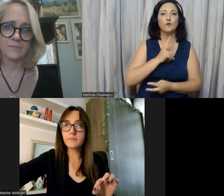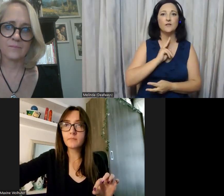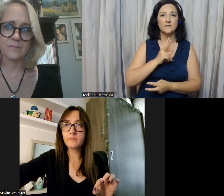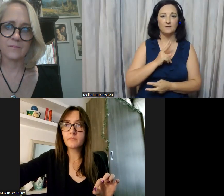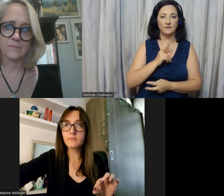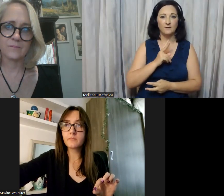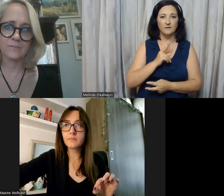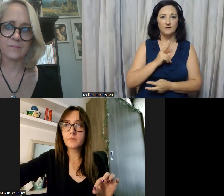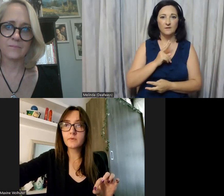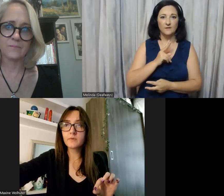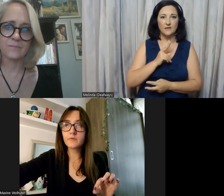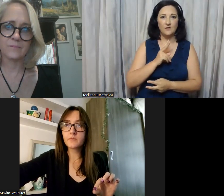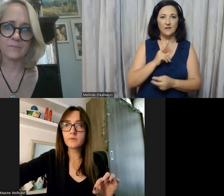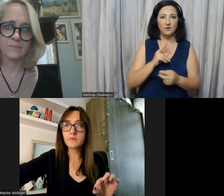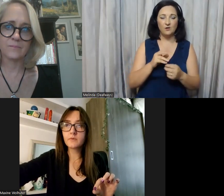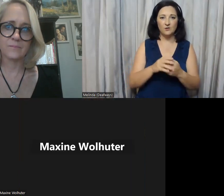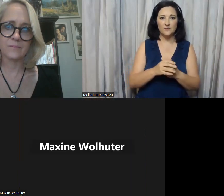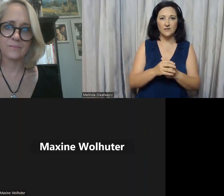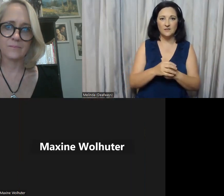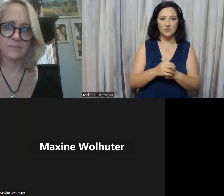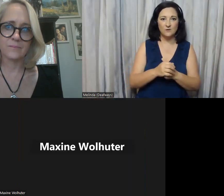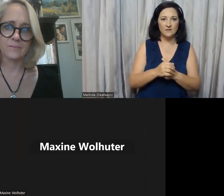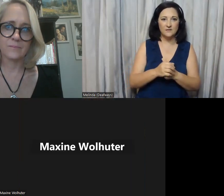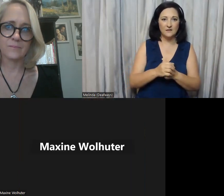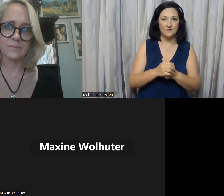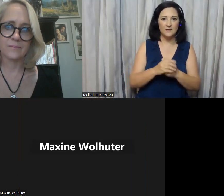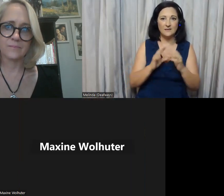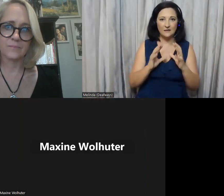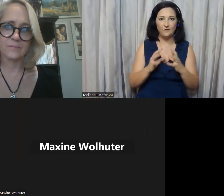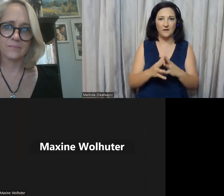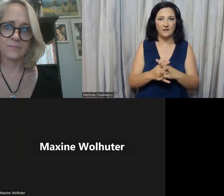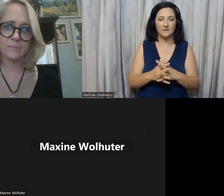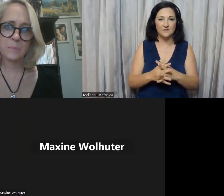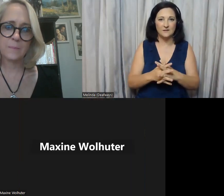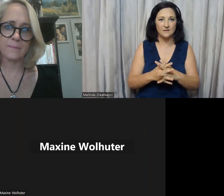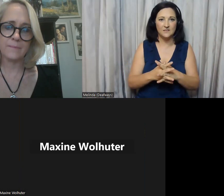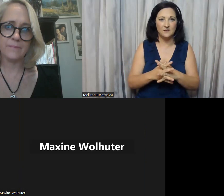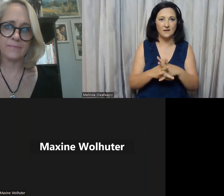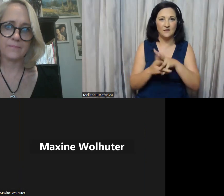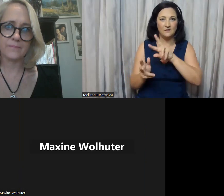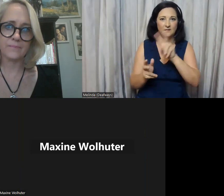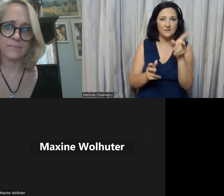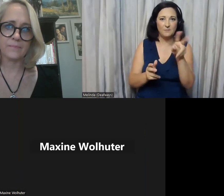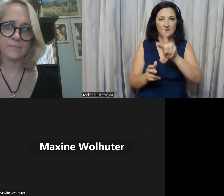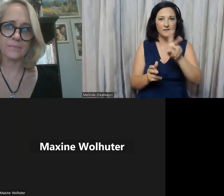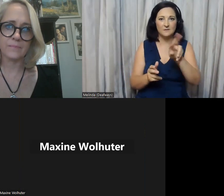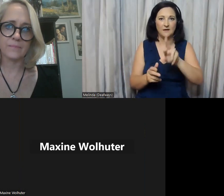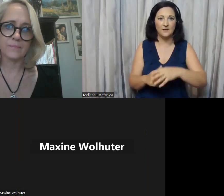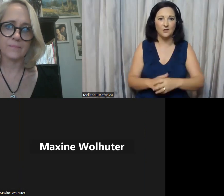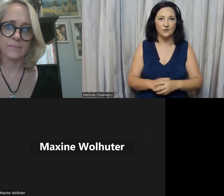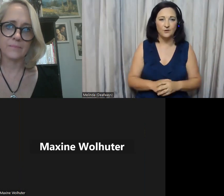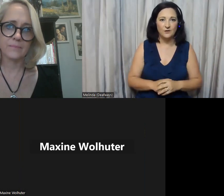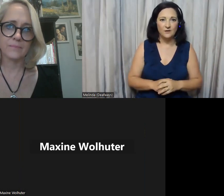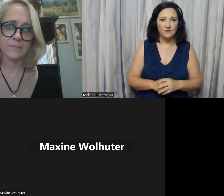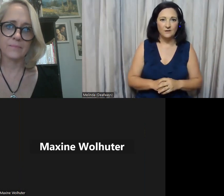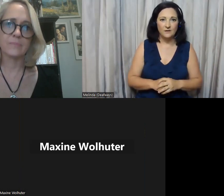who's voicing. Sy moet net gou-gou haar skerm so instel dat sy net vir my kan sien. Anders gaan hy die hele tyd spring tussen my